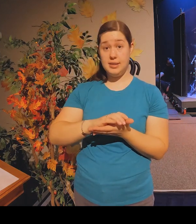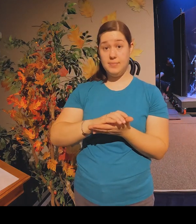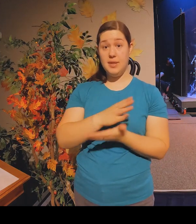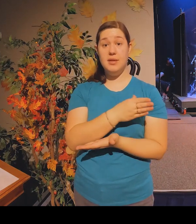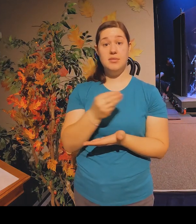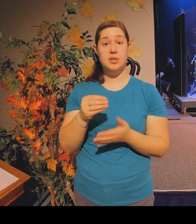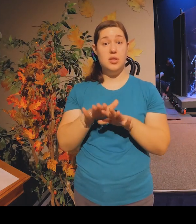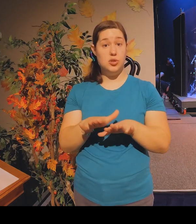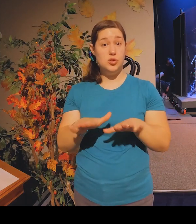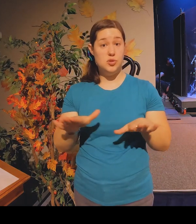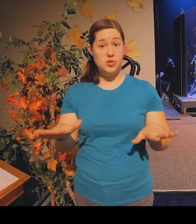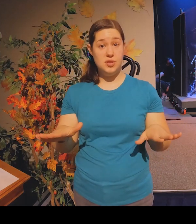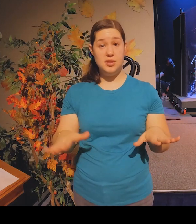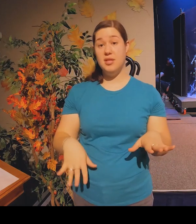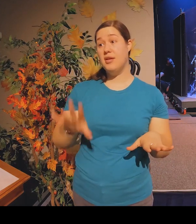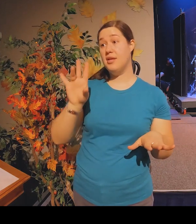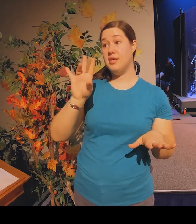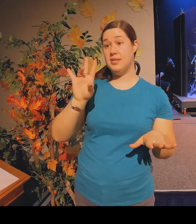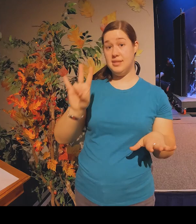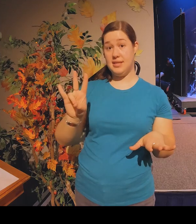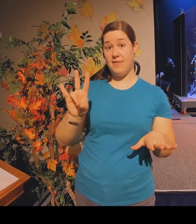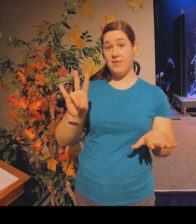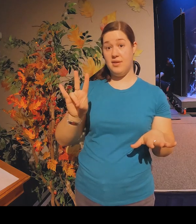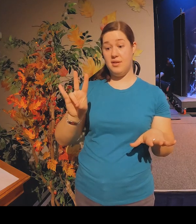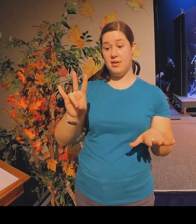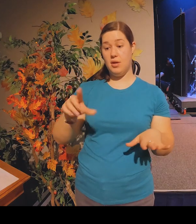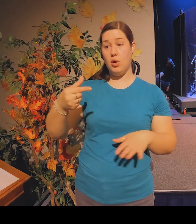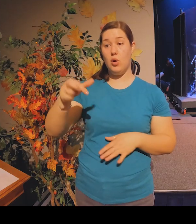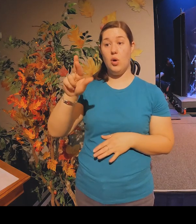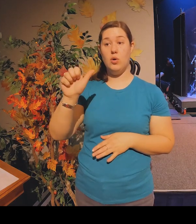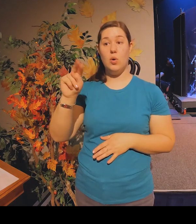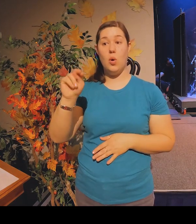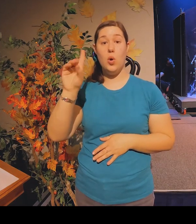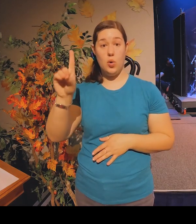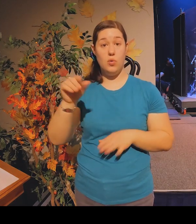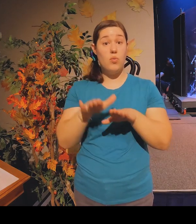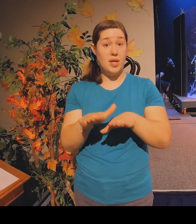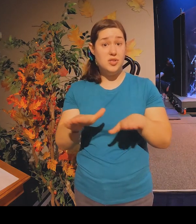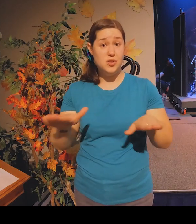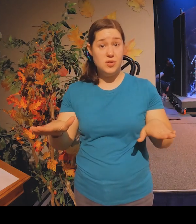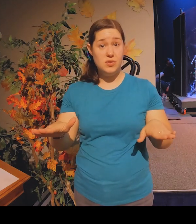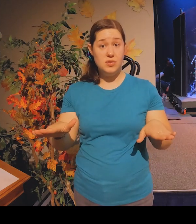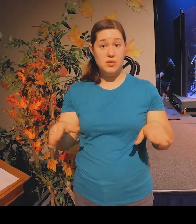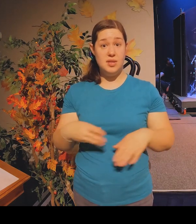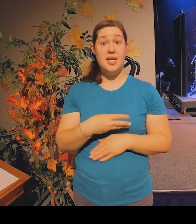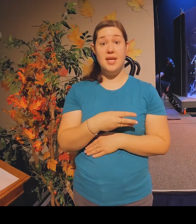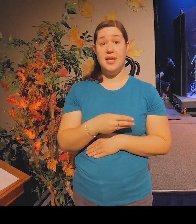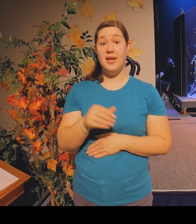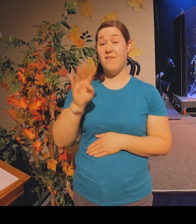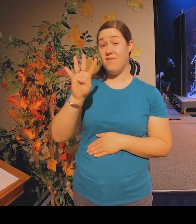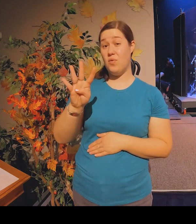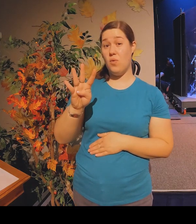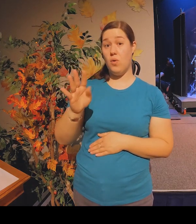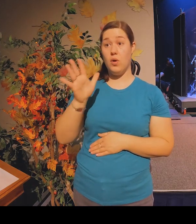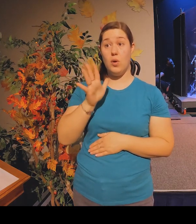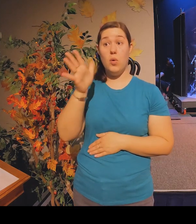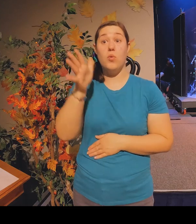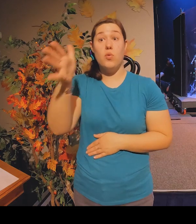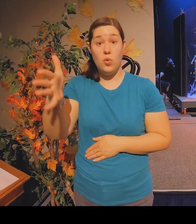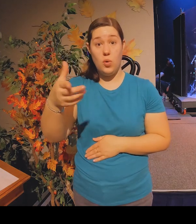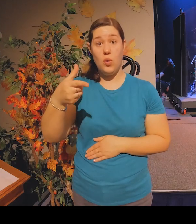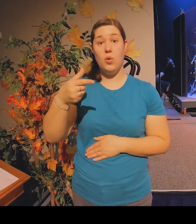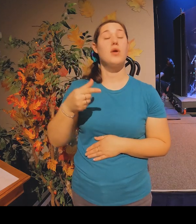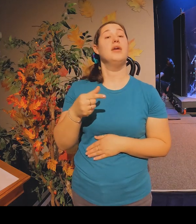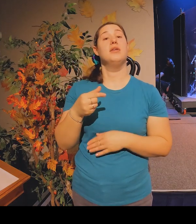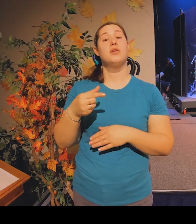spouses, 7 grandchildren, and 4 great-grandchildren, as well many other family members. So